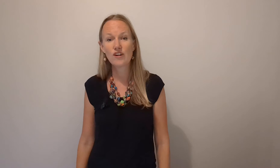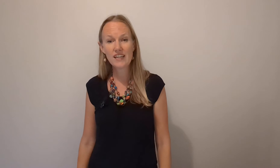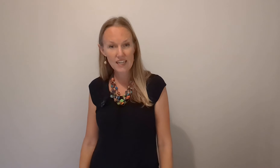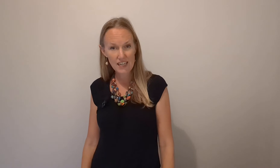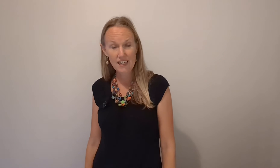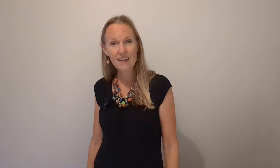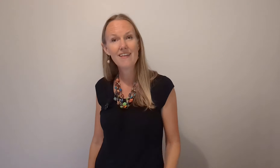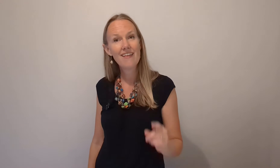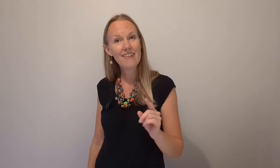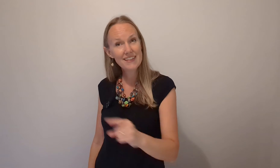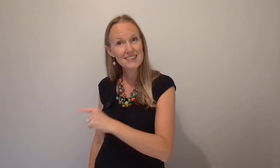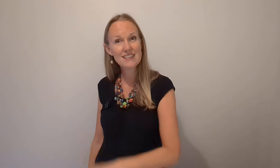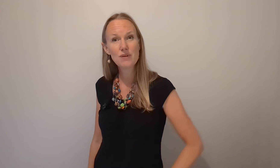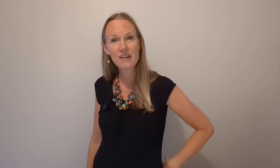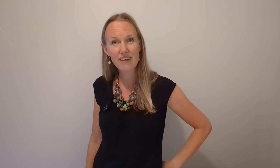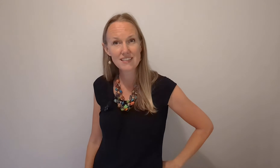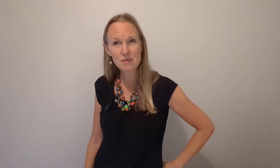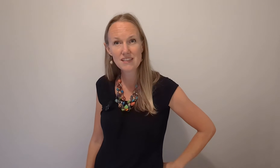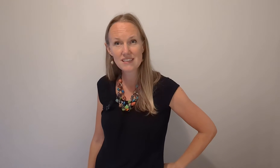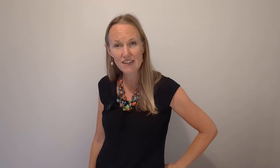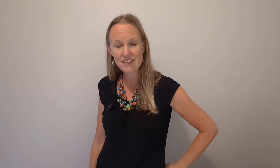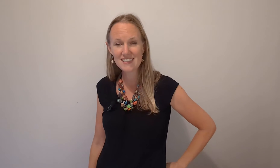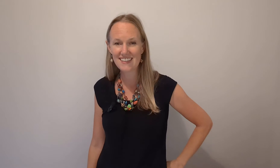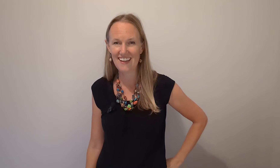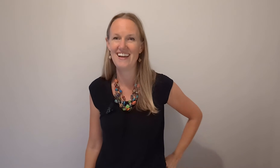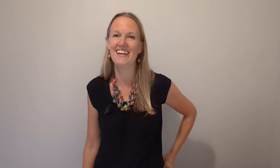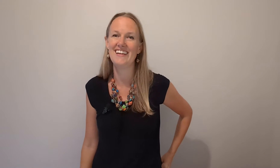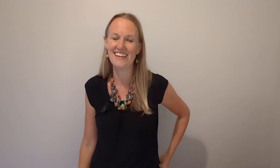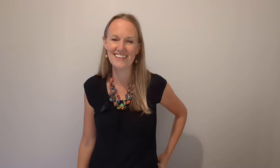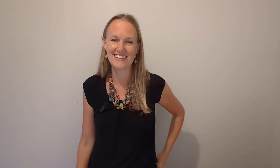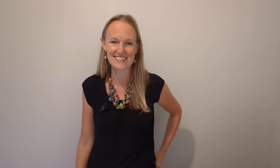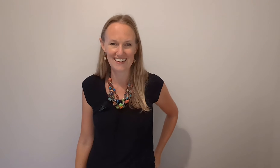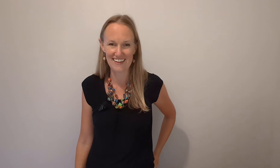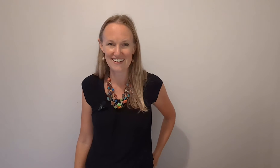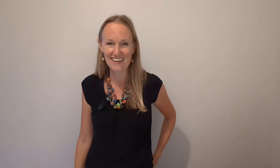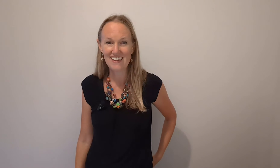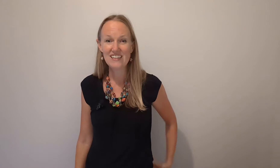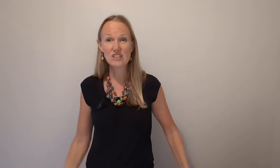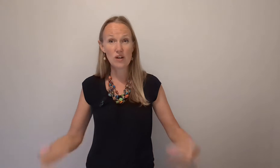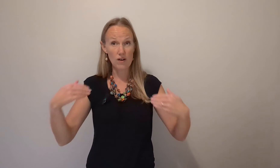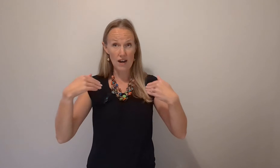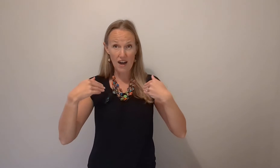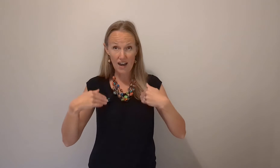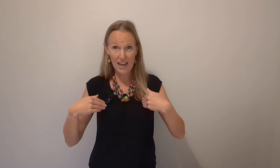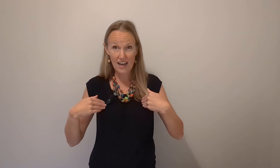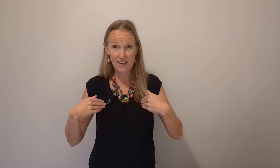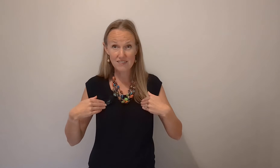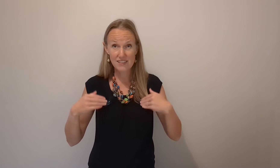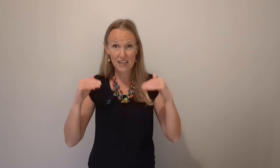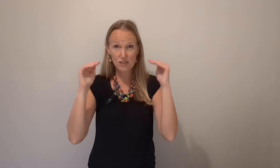a king. This is what I find to be the toughest line in this song. So I have, okay, those